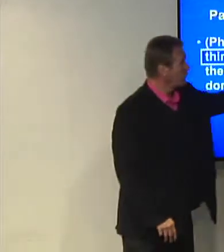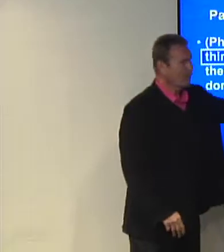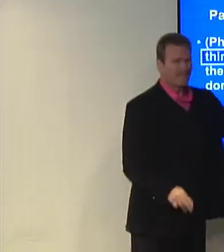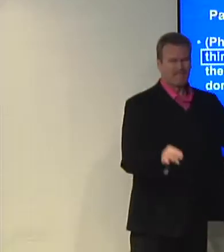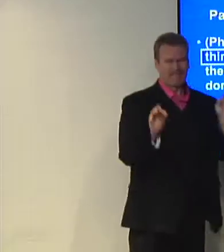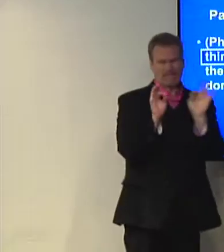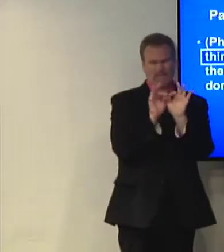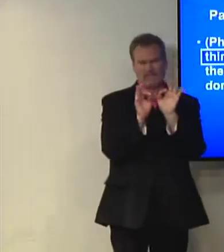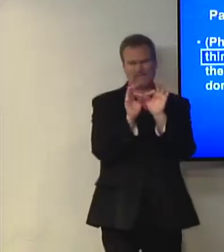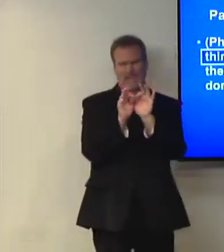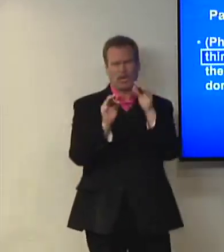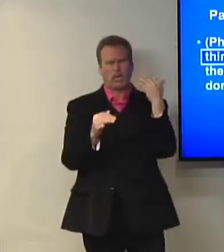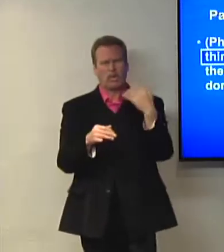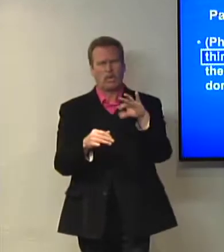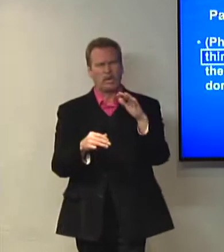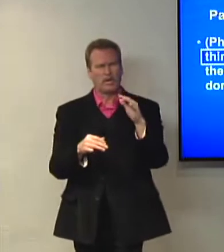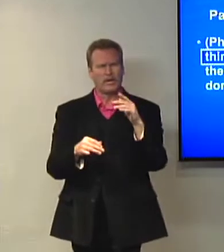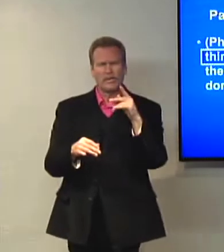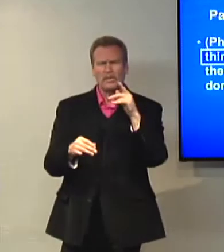Now, Paul tells the people,